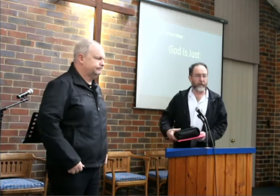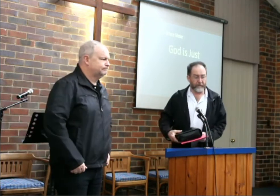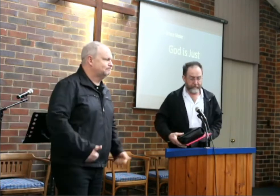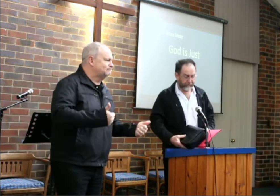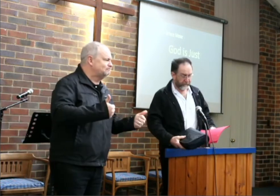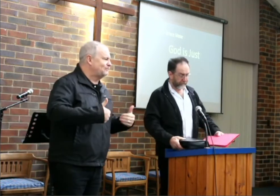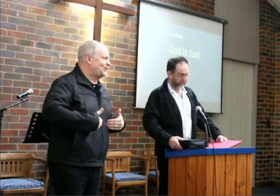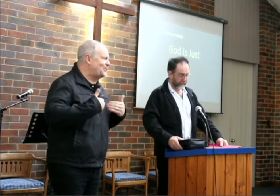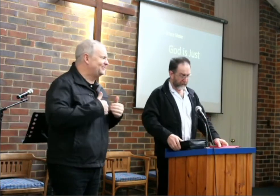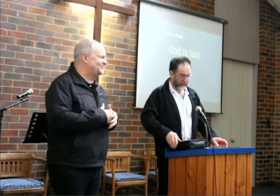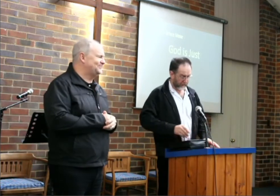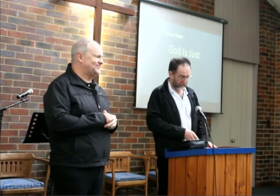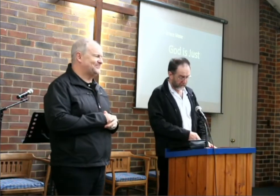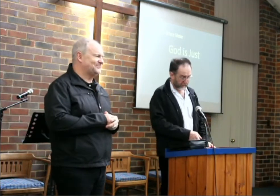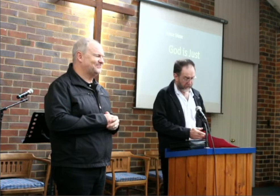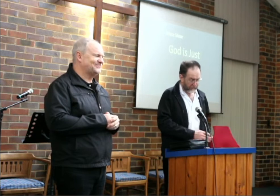Good morning.